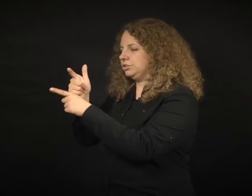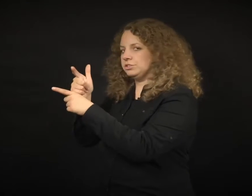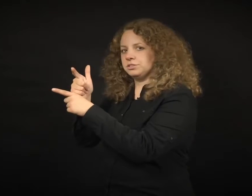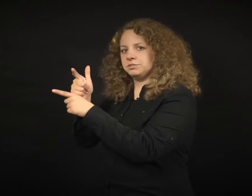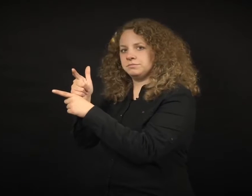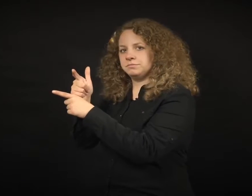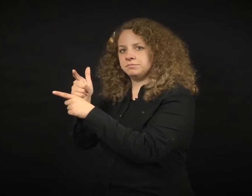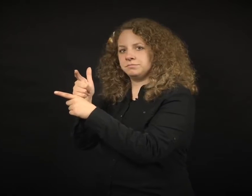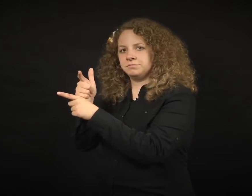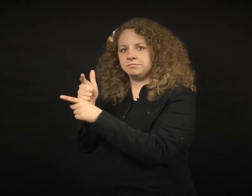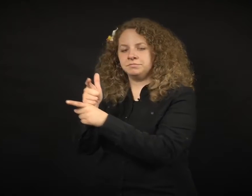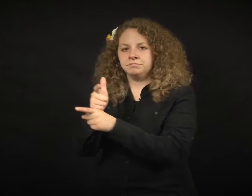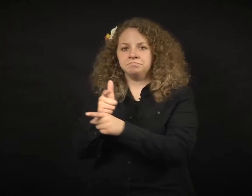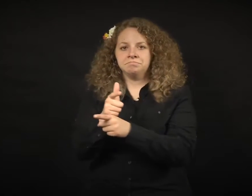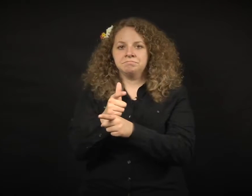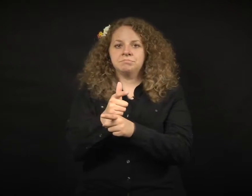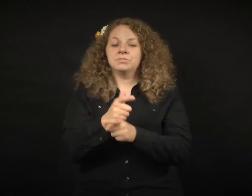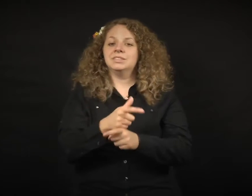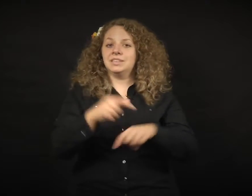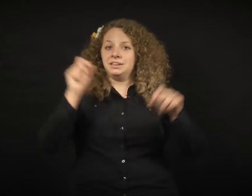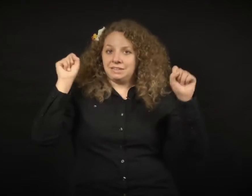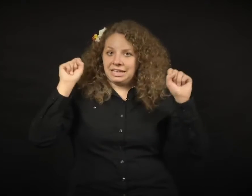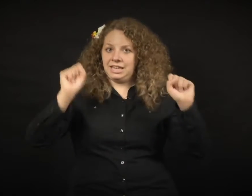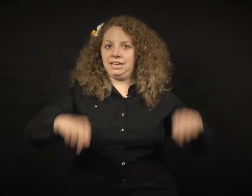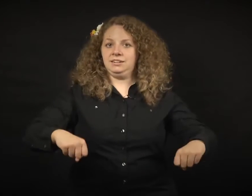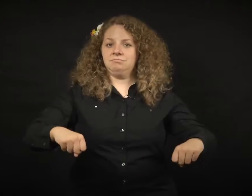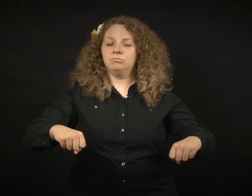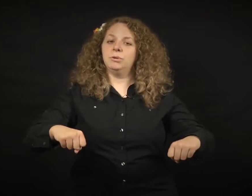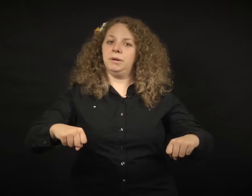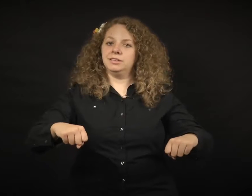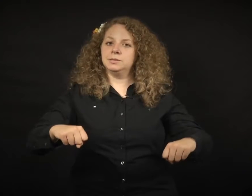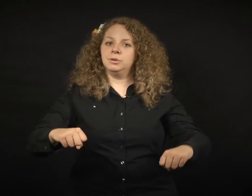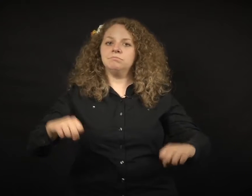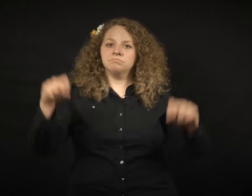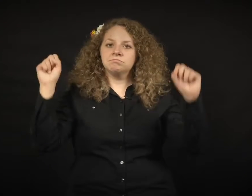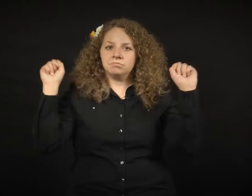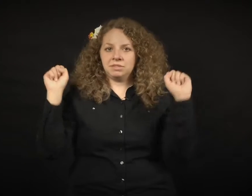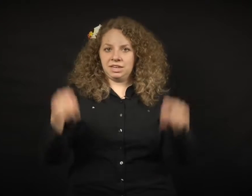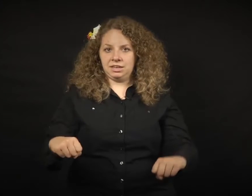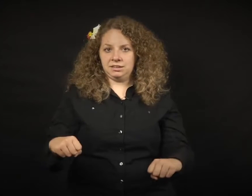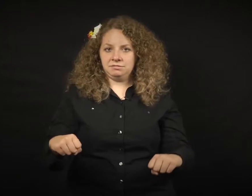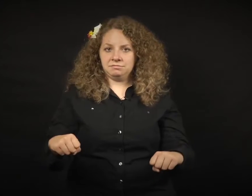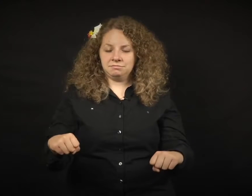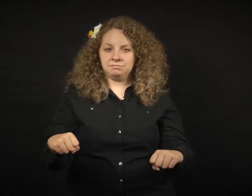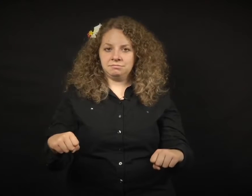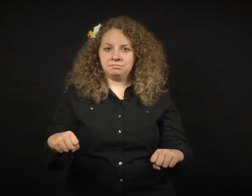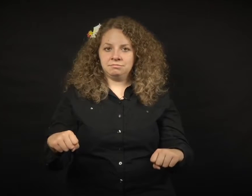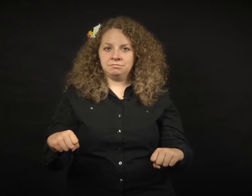brothers. The sign can or possible, can.